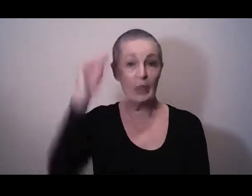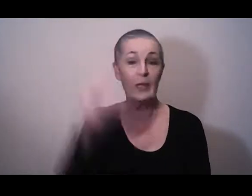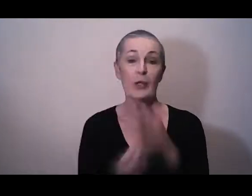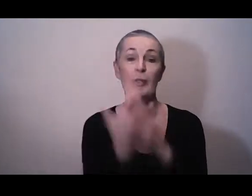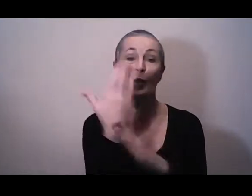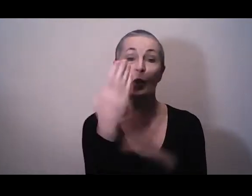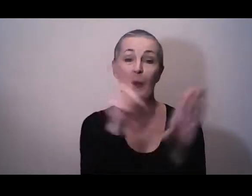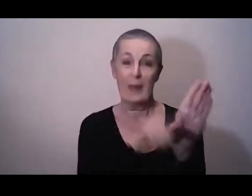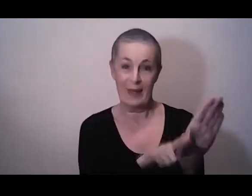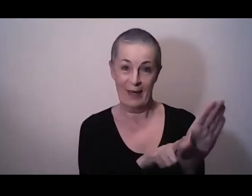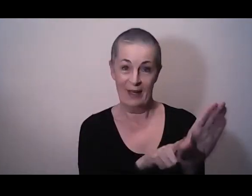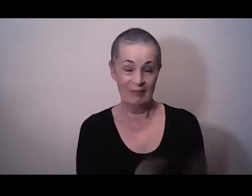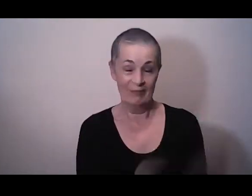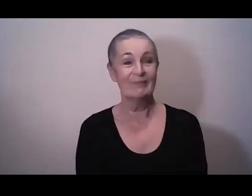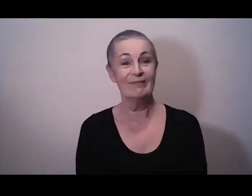Okay.